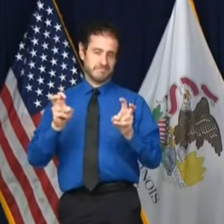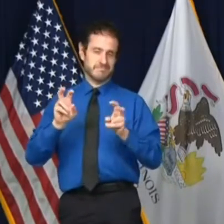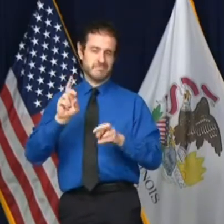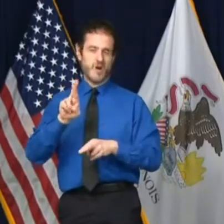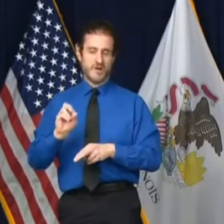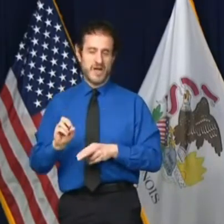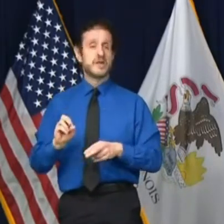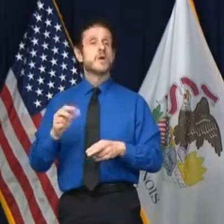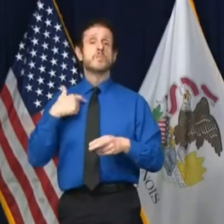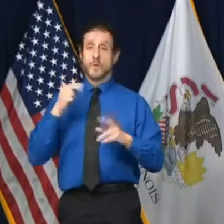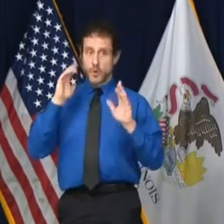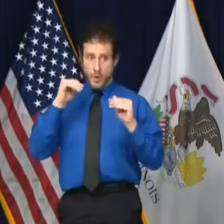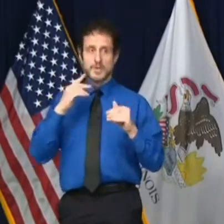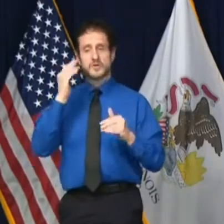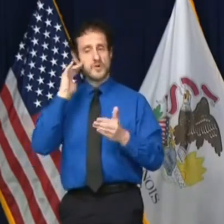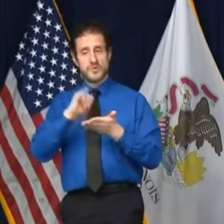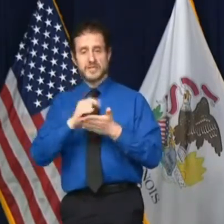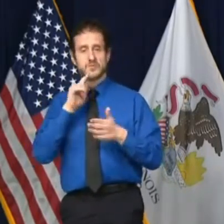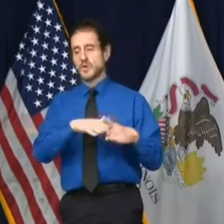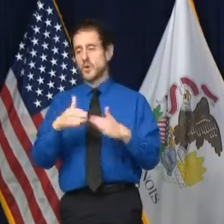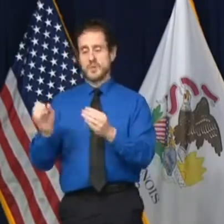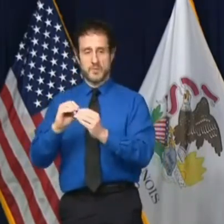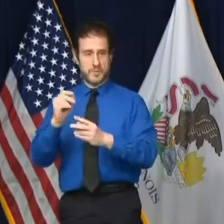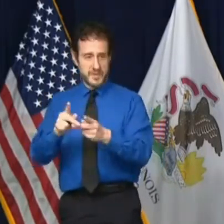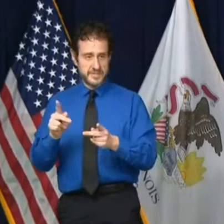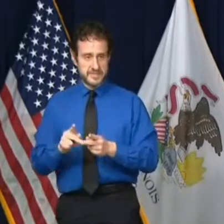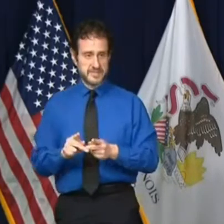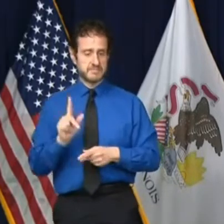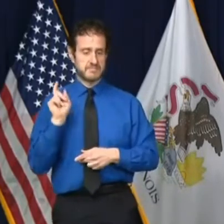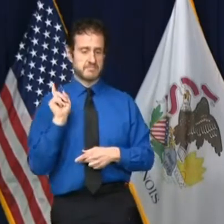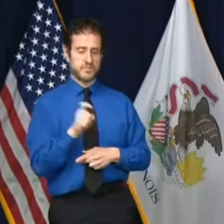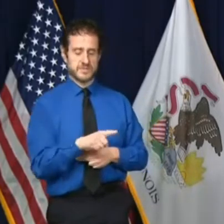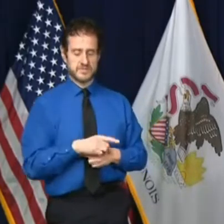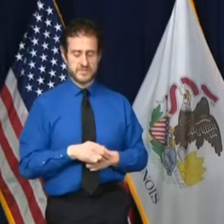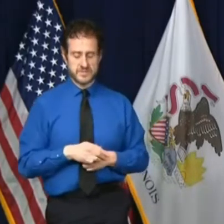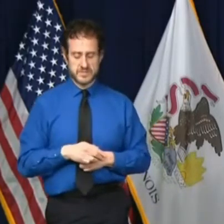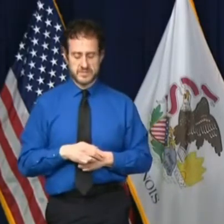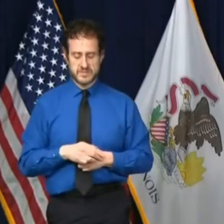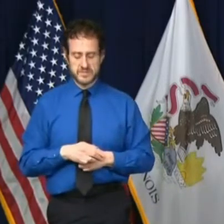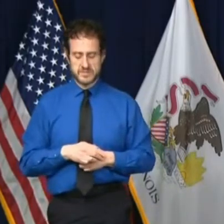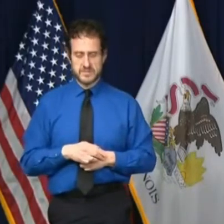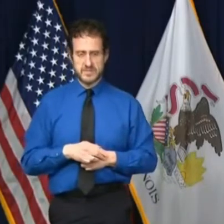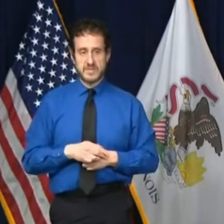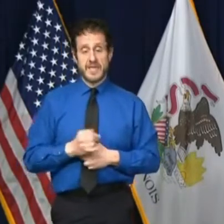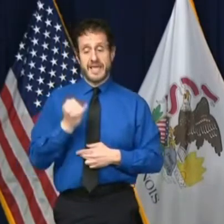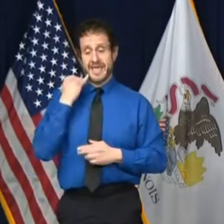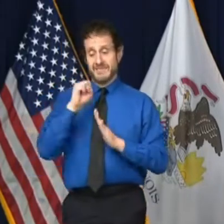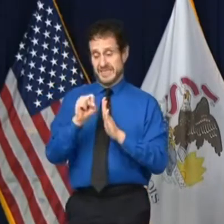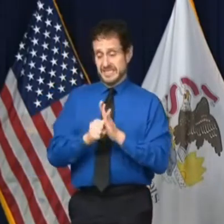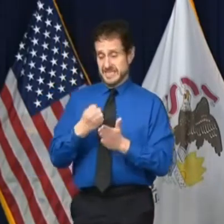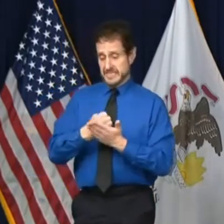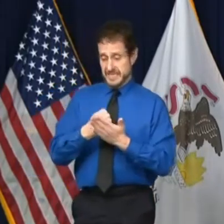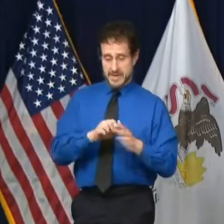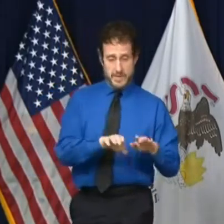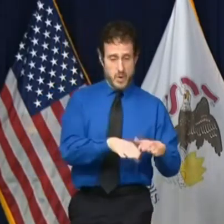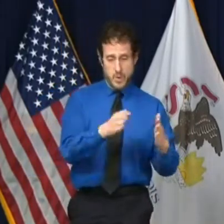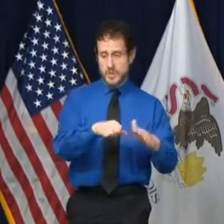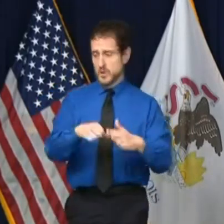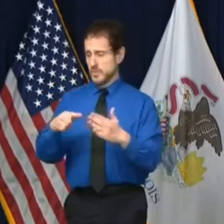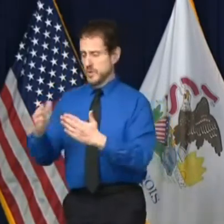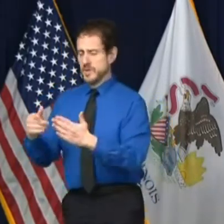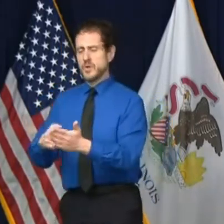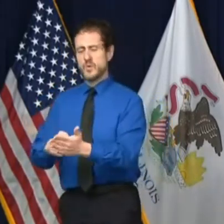up. A question from Greg Bishop at Center Squared. Is reopening the state's economy conditional on the implementation of a